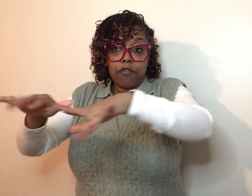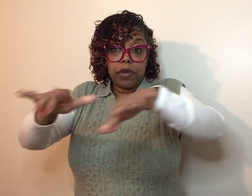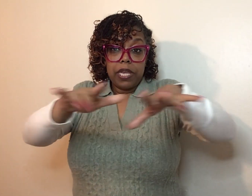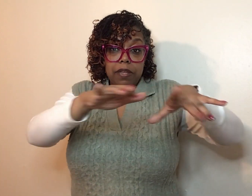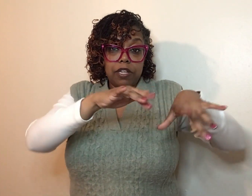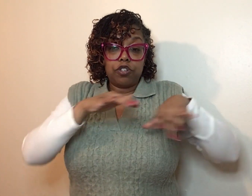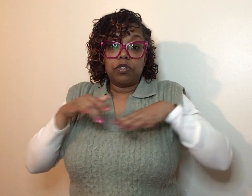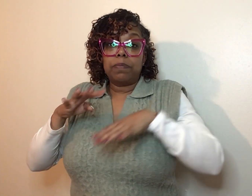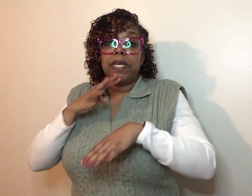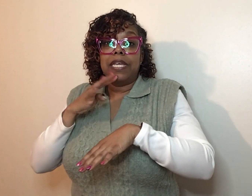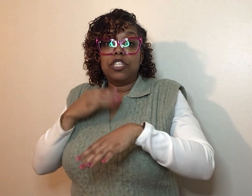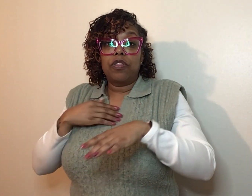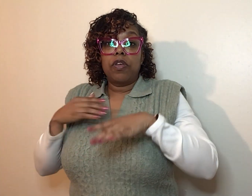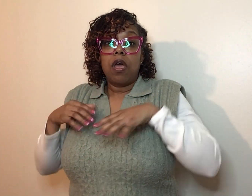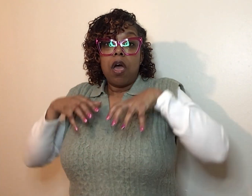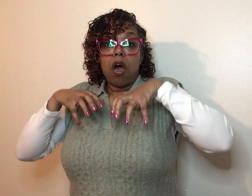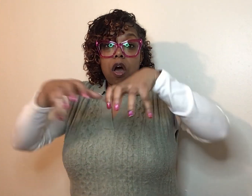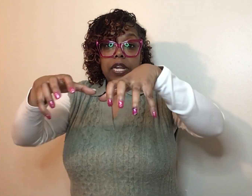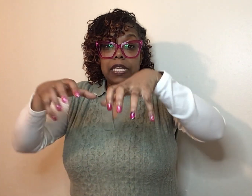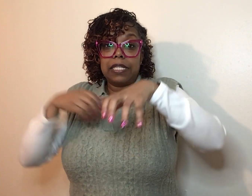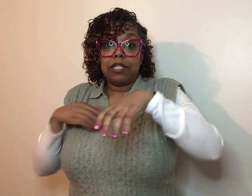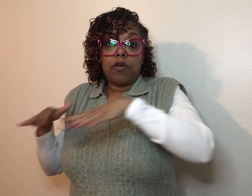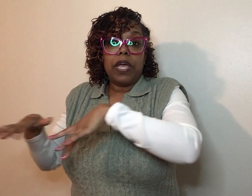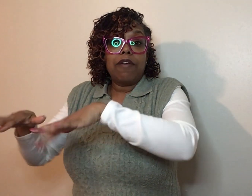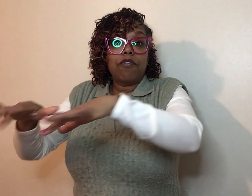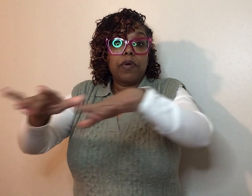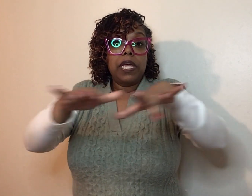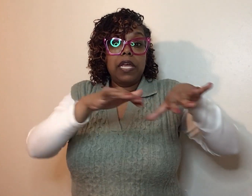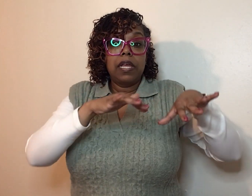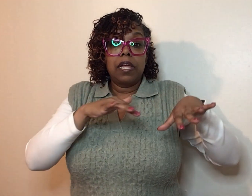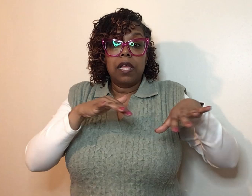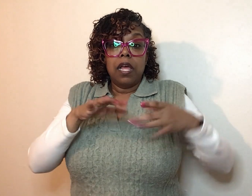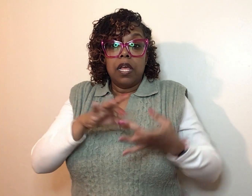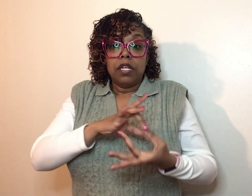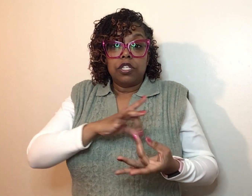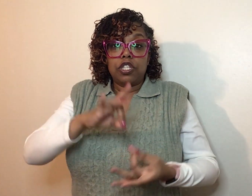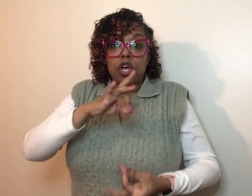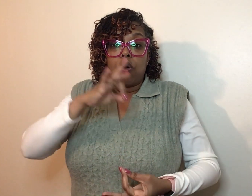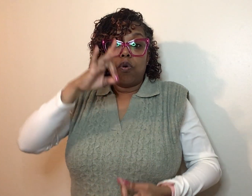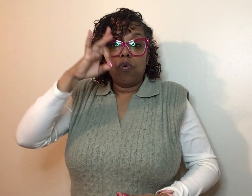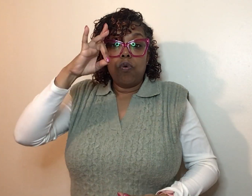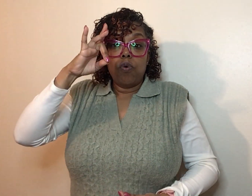every because you're speaking to the audience. So every soul